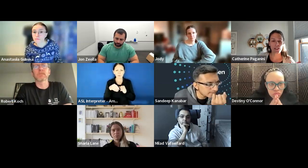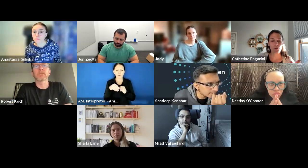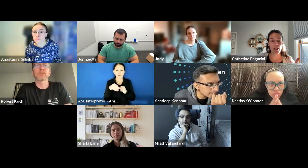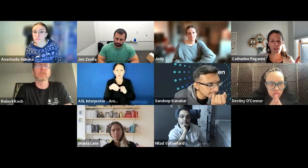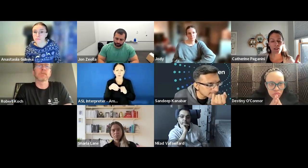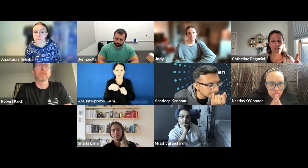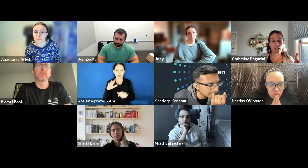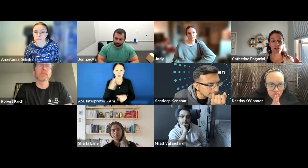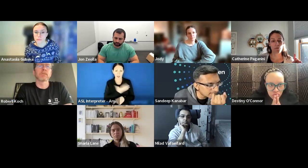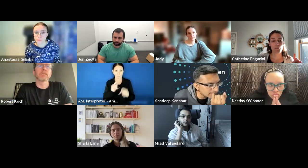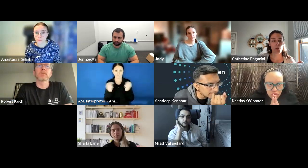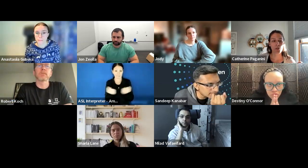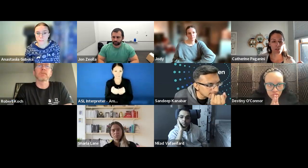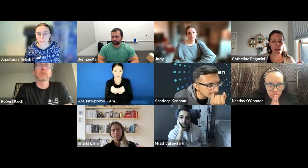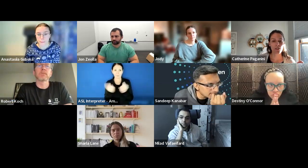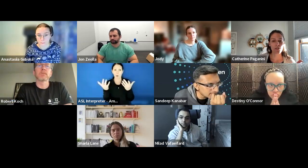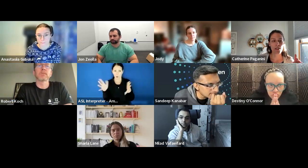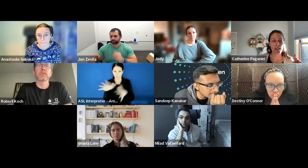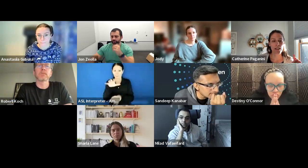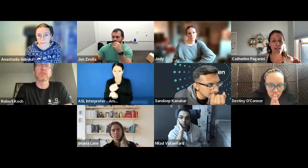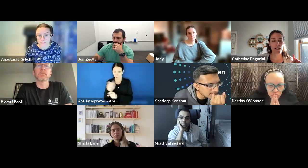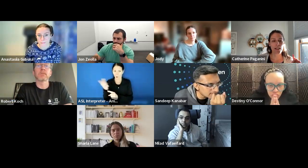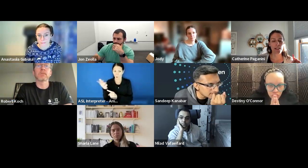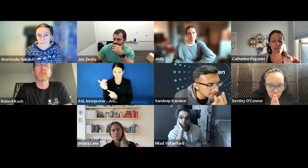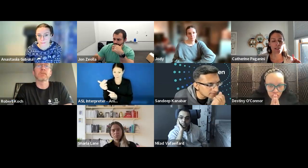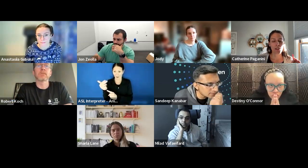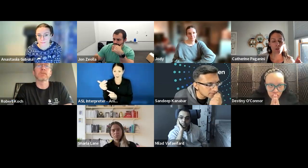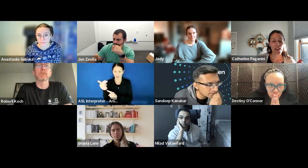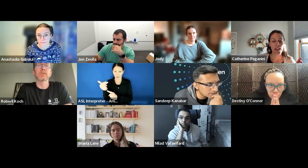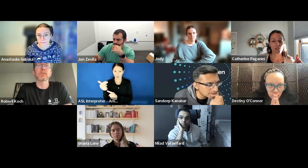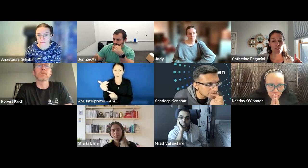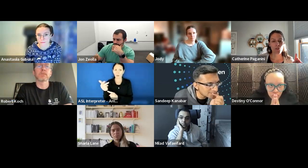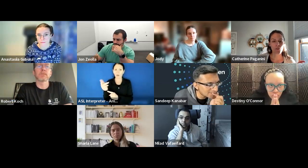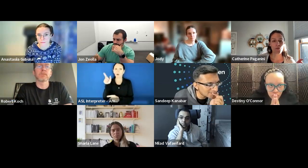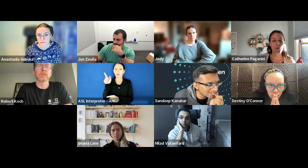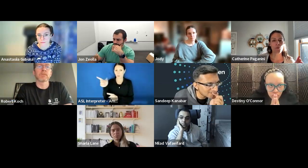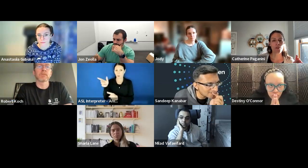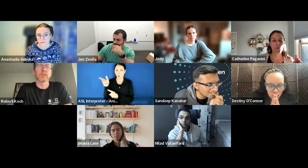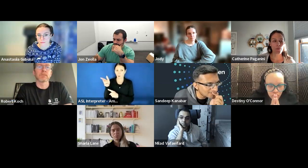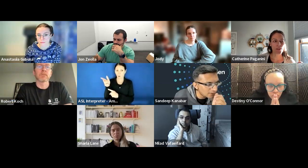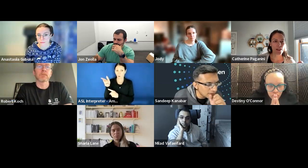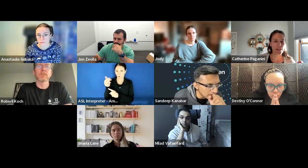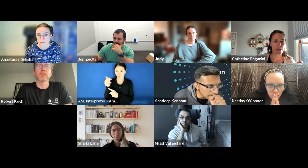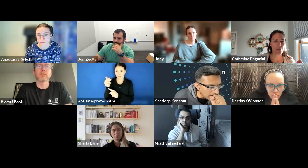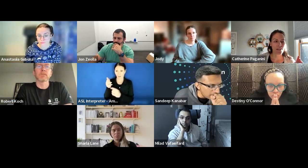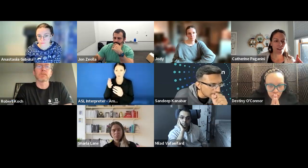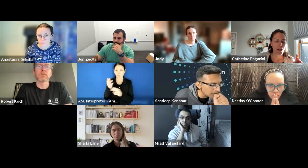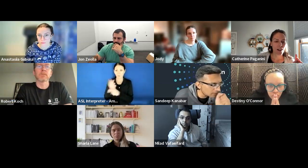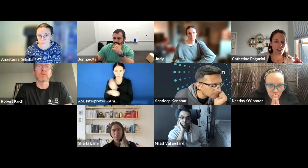because our team already booked hotels, and the hotels through the